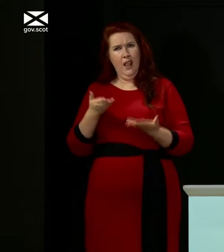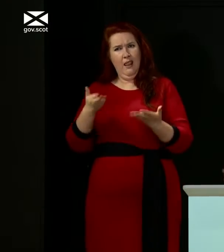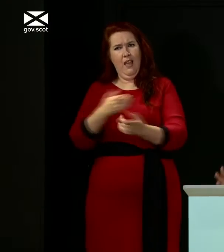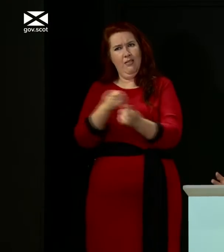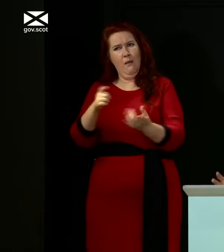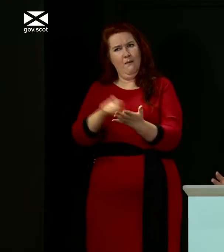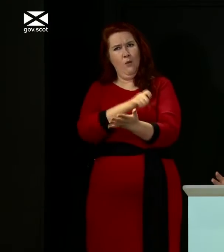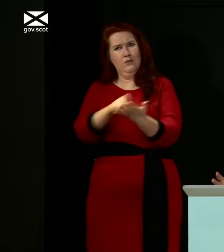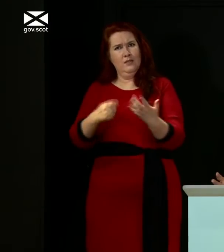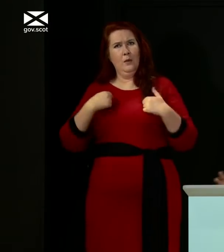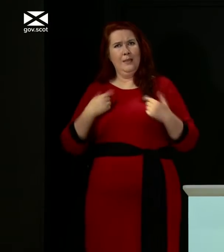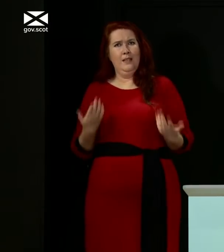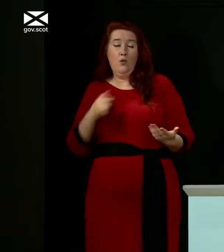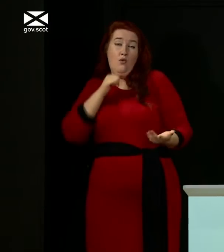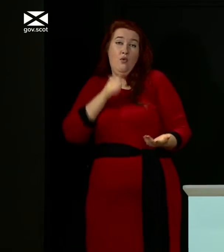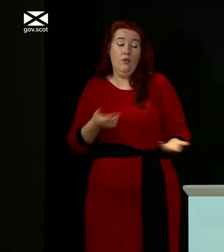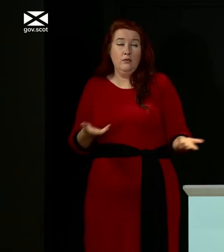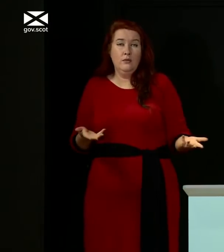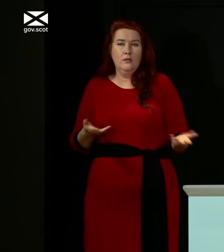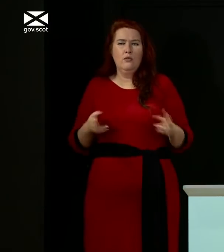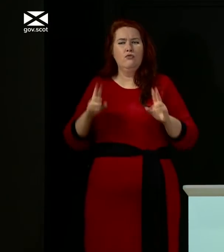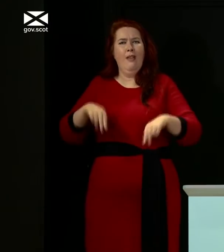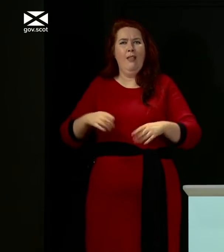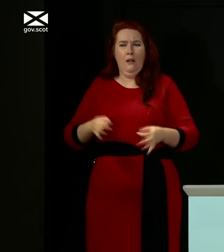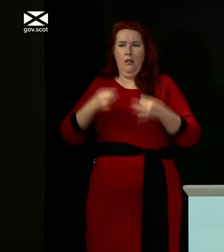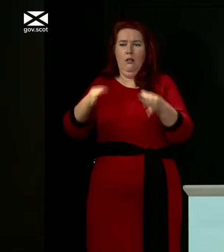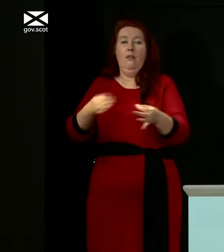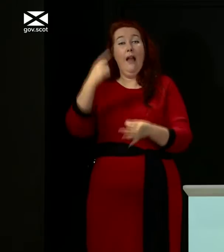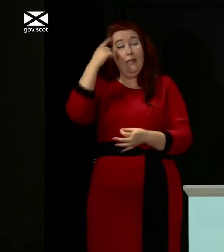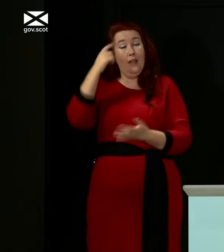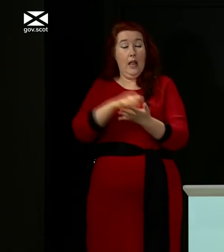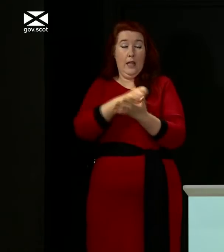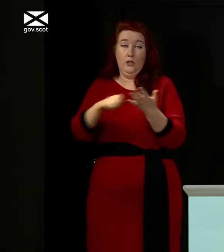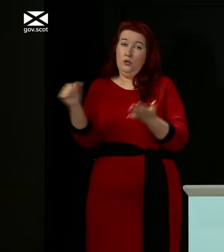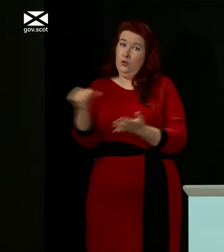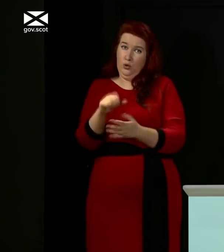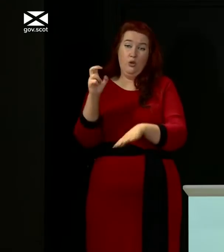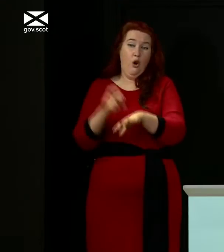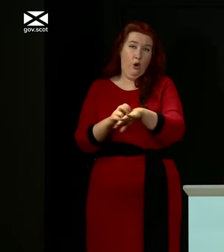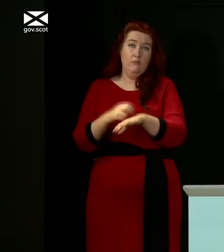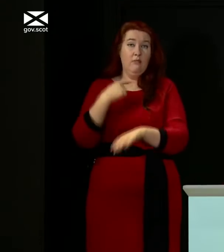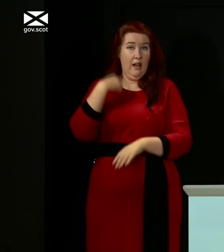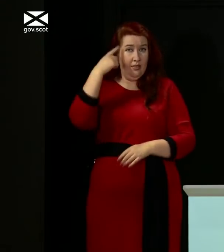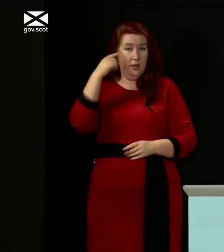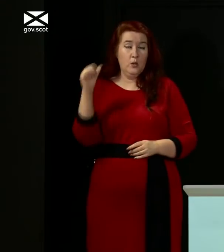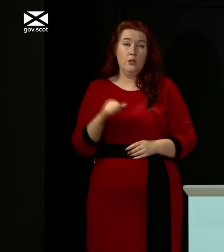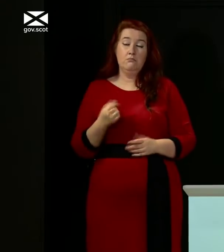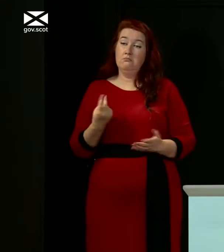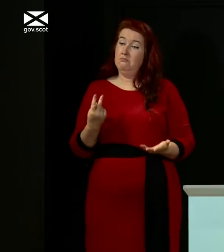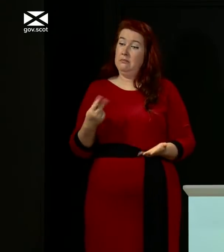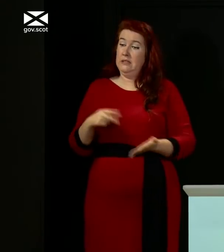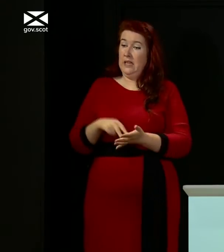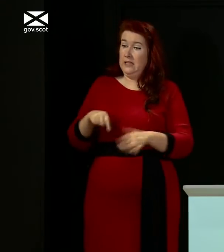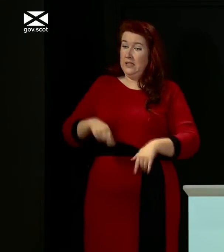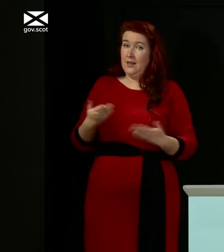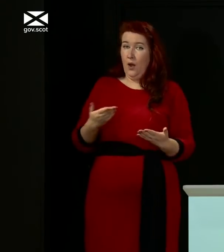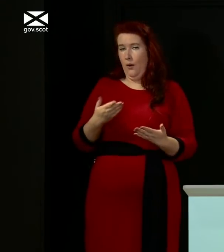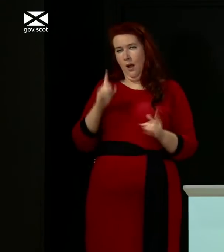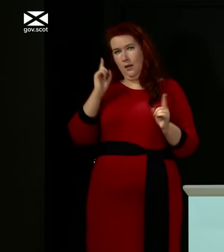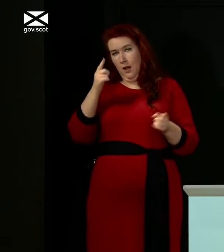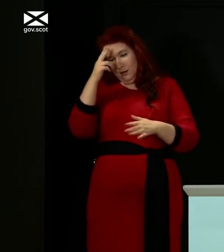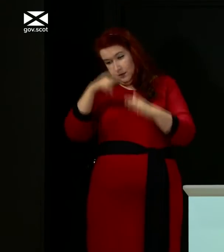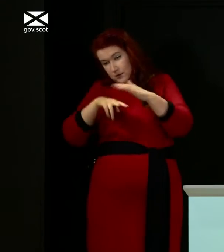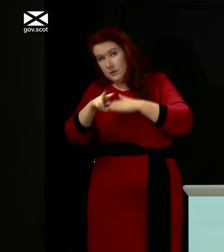as opposed to postpone that. So I think the election should go ahead. Standing here right now, I can't see into the future